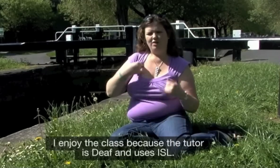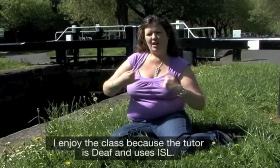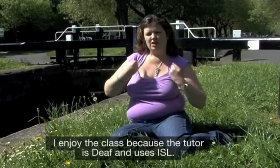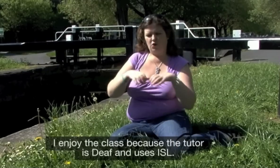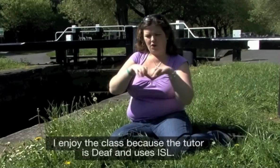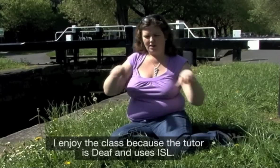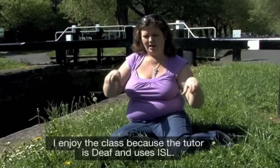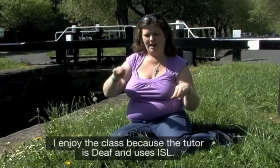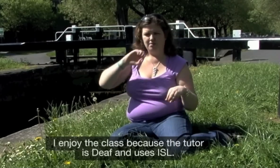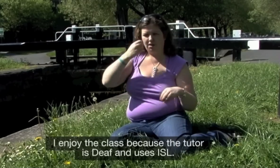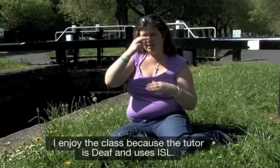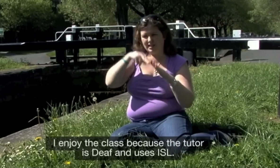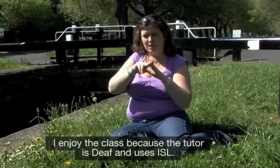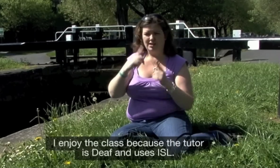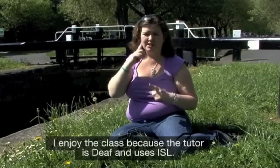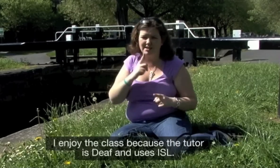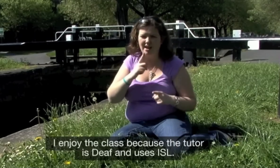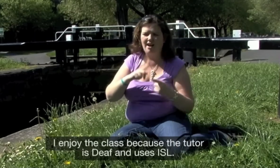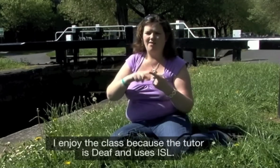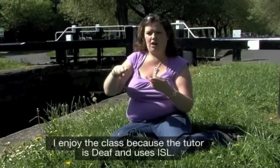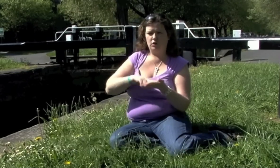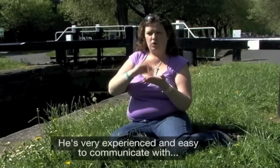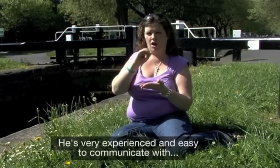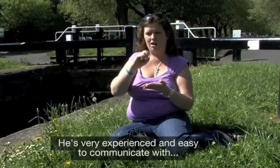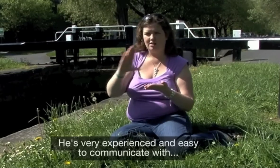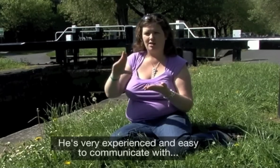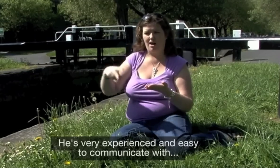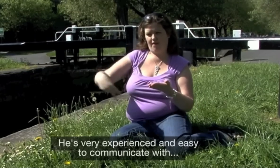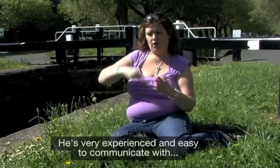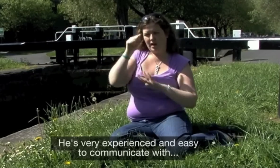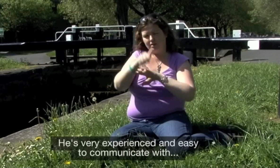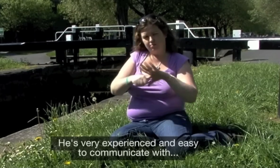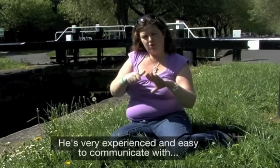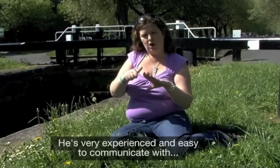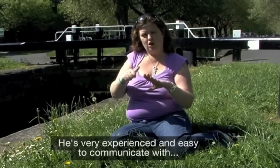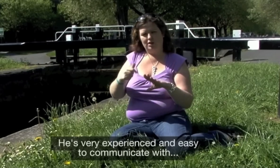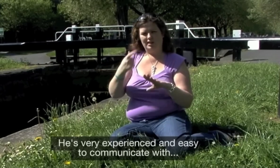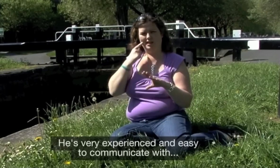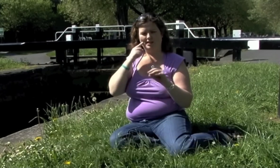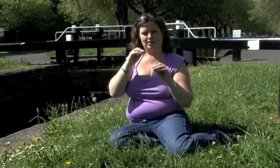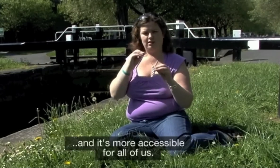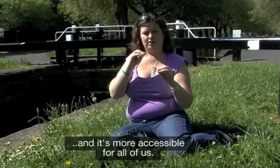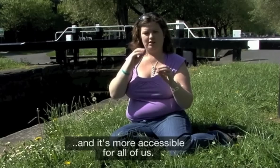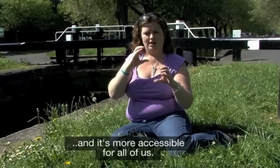I enjoy the class because the tutor is deaf and uses ISL. He's very experienced and easy to communicate with, and it's more accessible for all